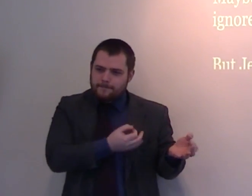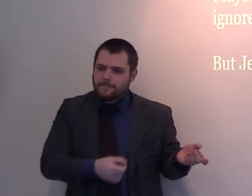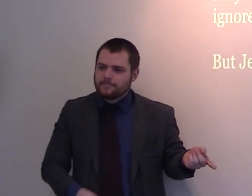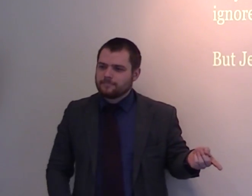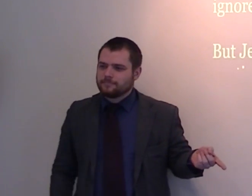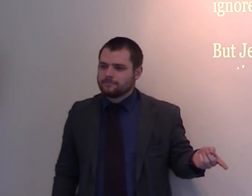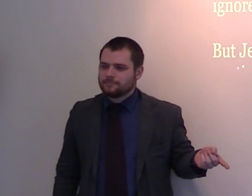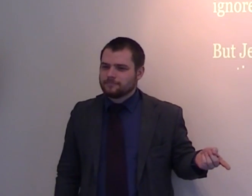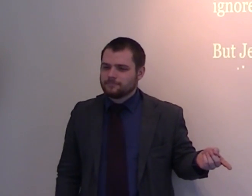I doubt.